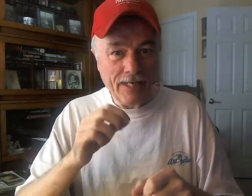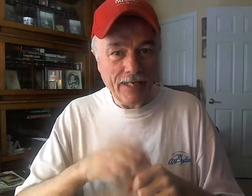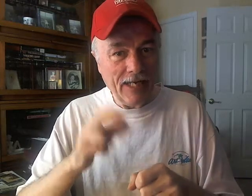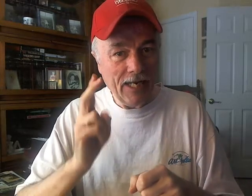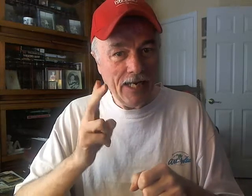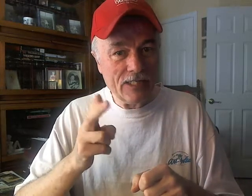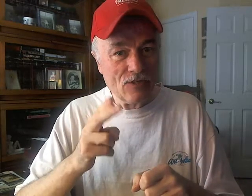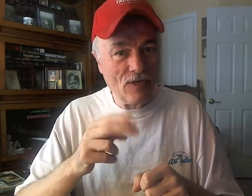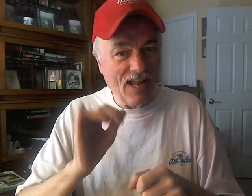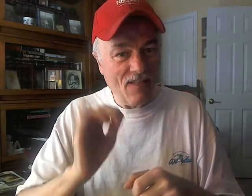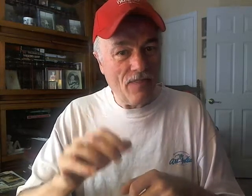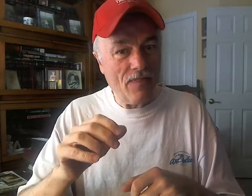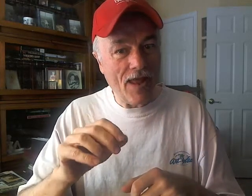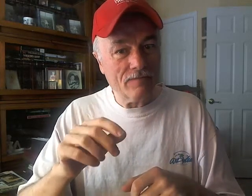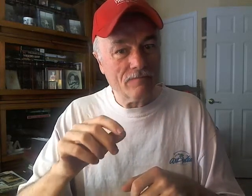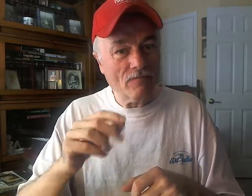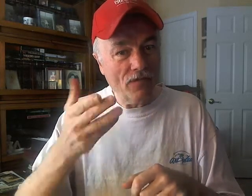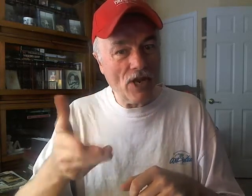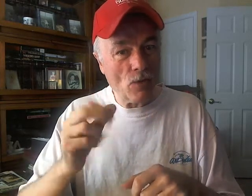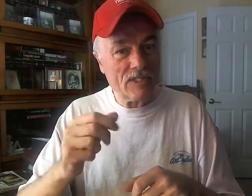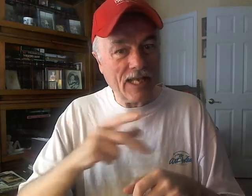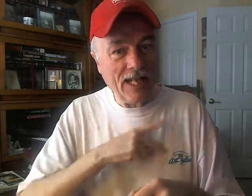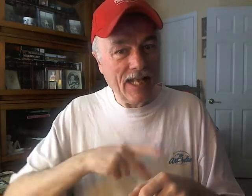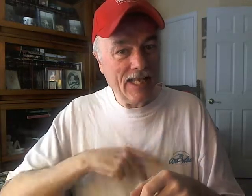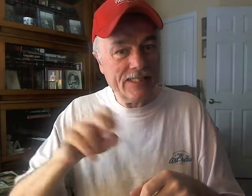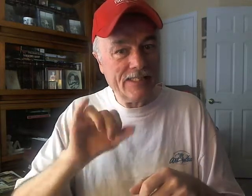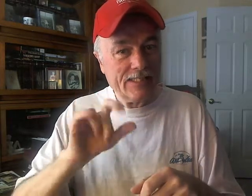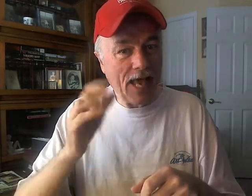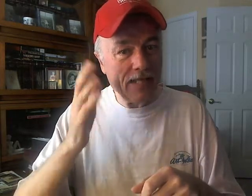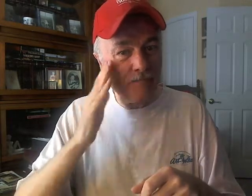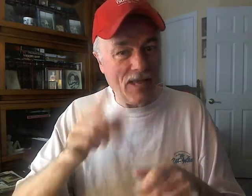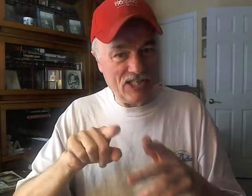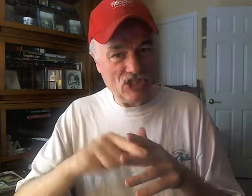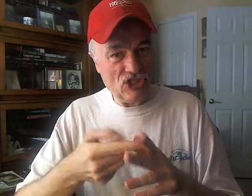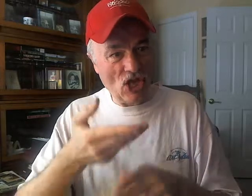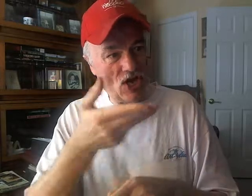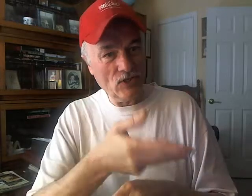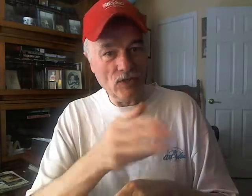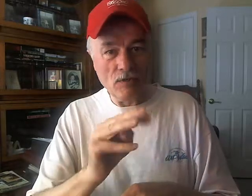in history. Then there was a king size big star,